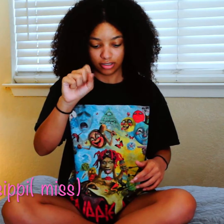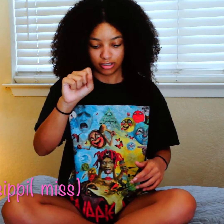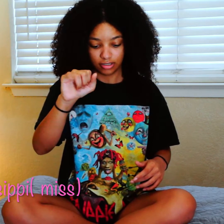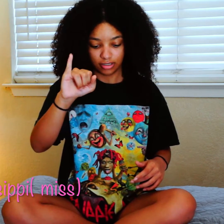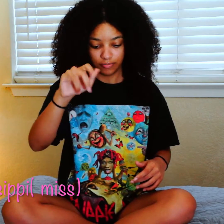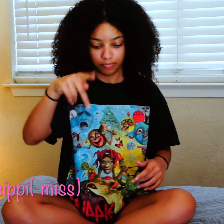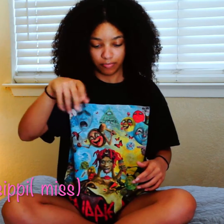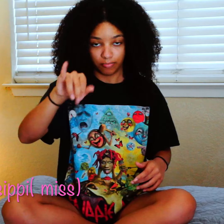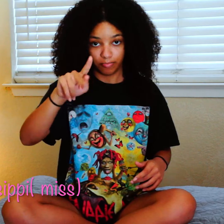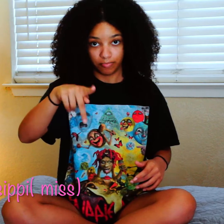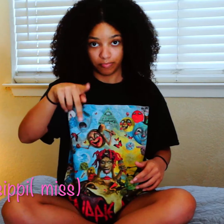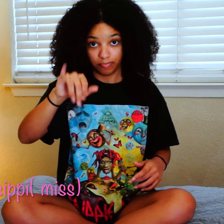Mississippi.